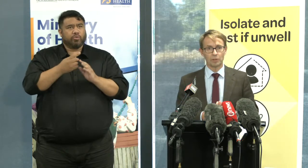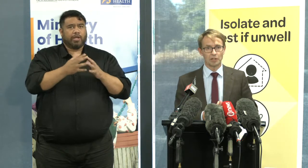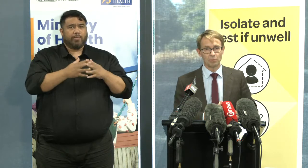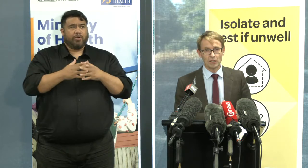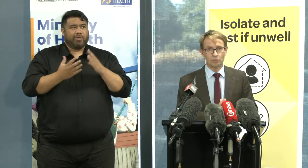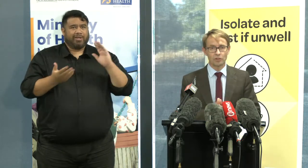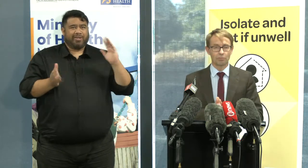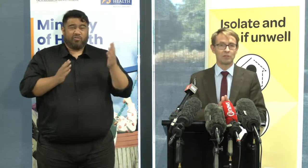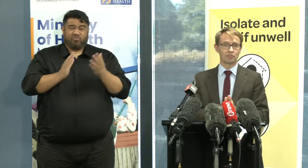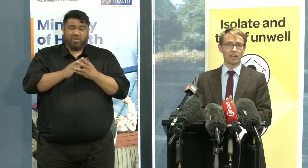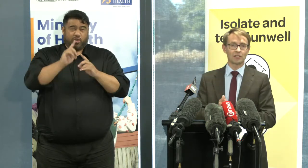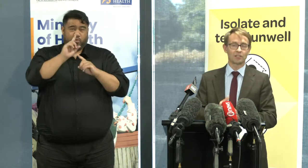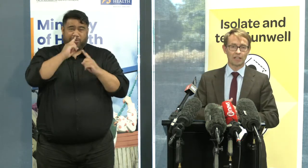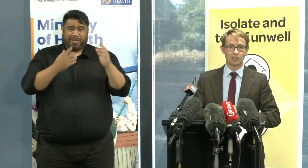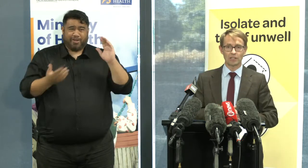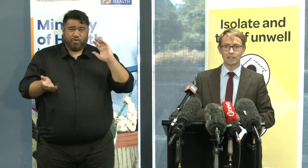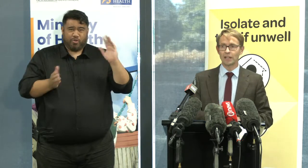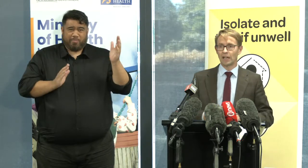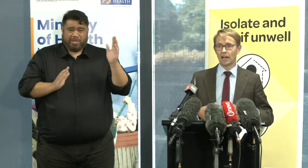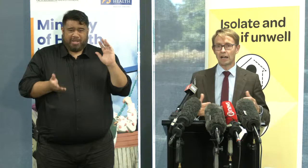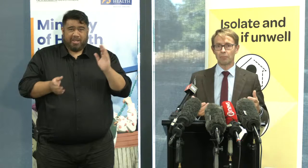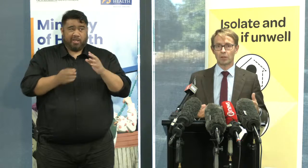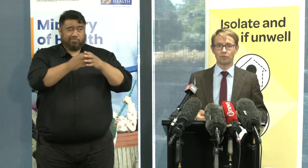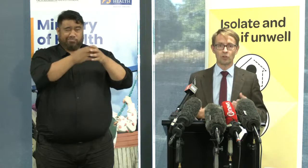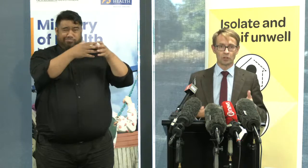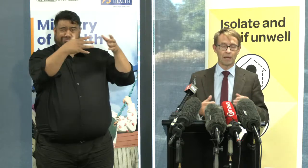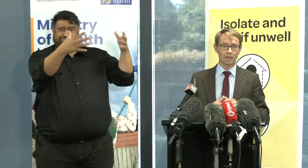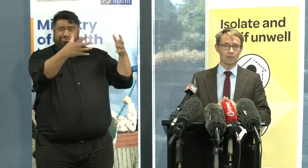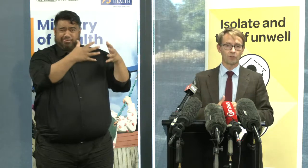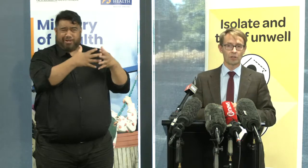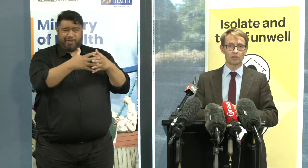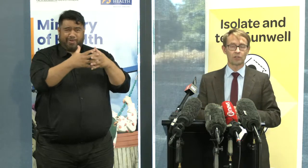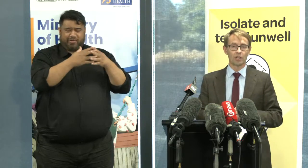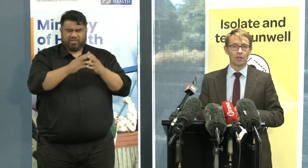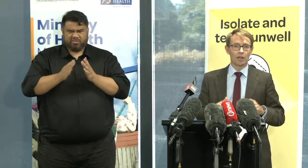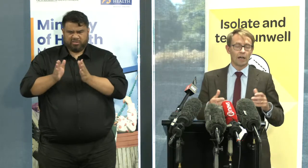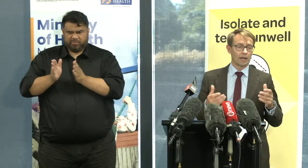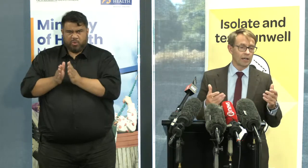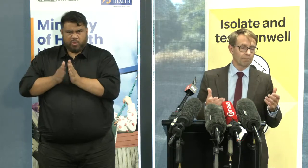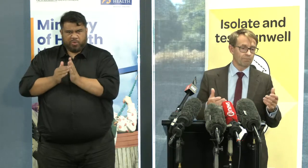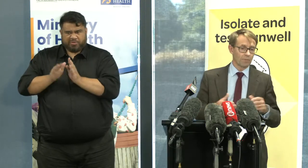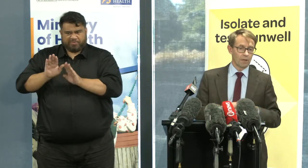like comparing pears with beefsteaks, actually. If you look back at the various